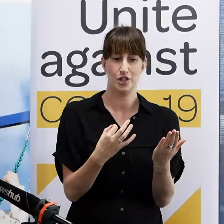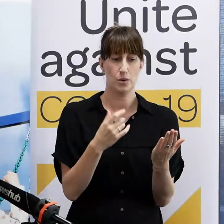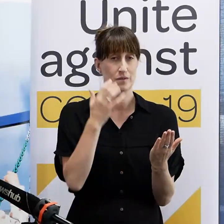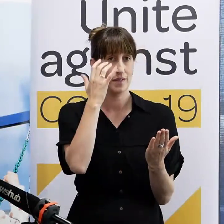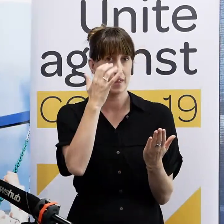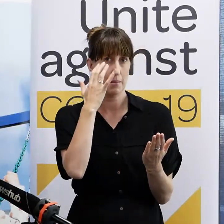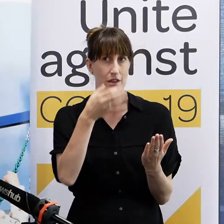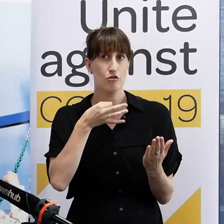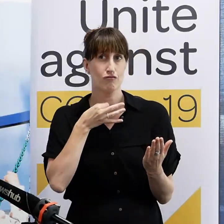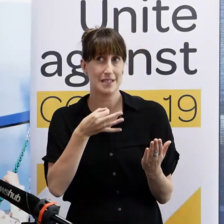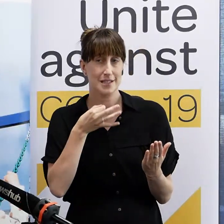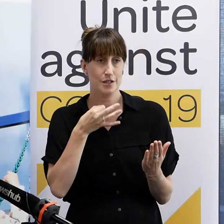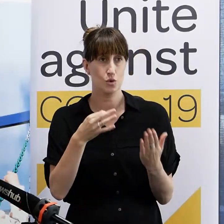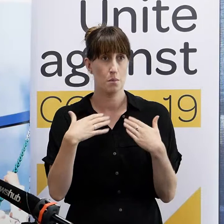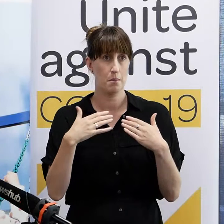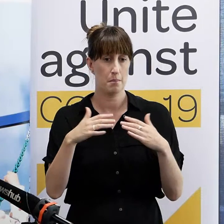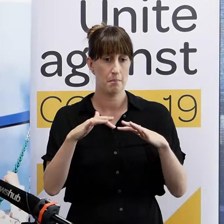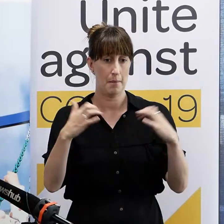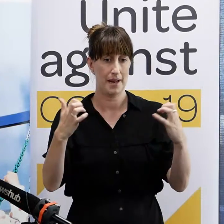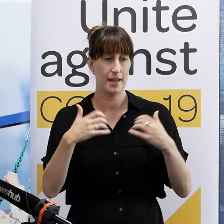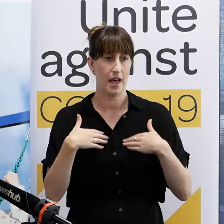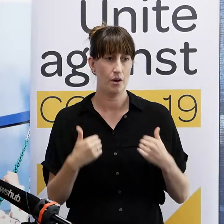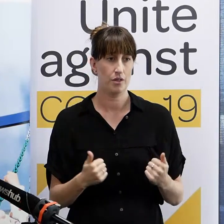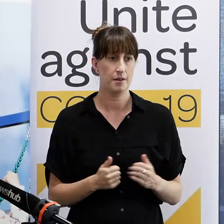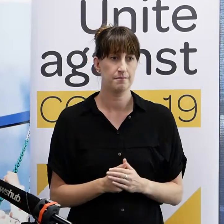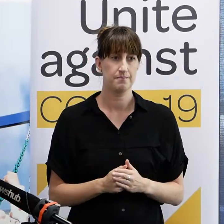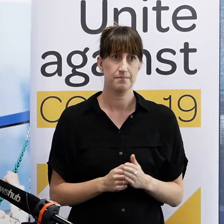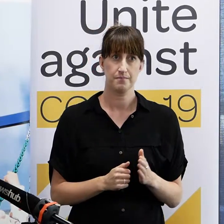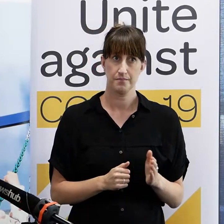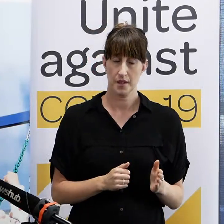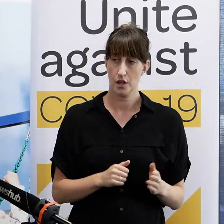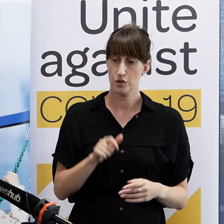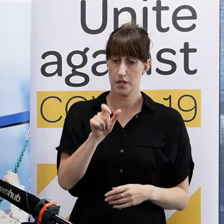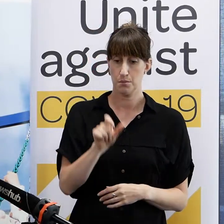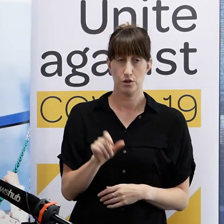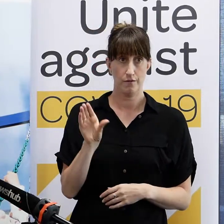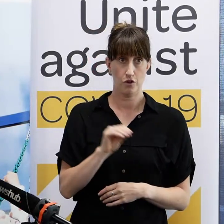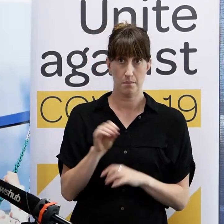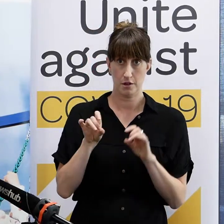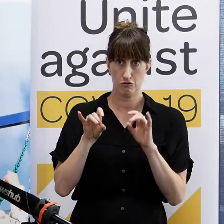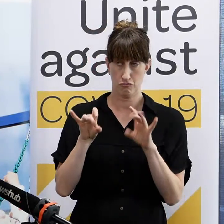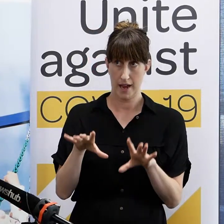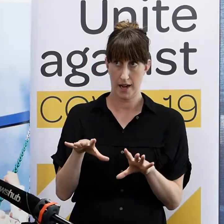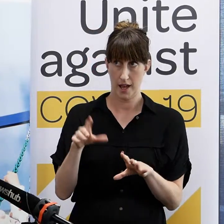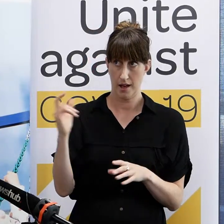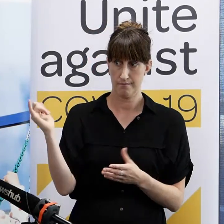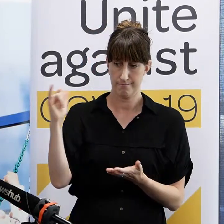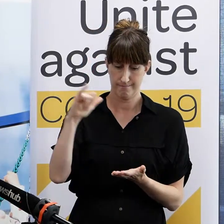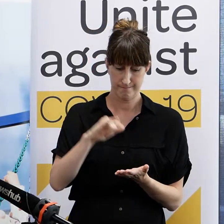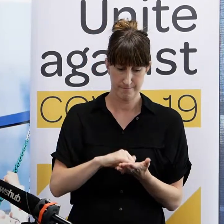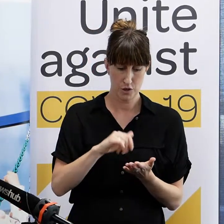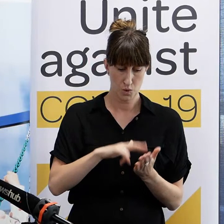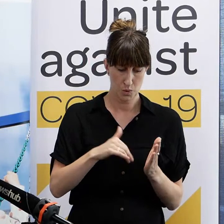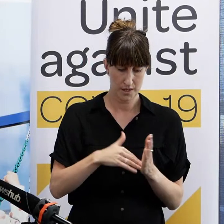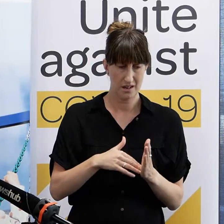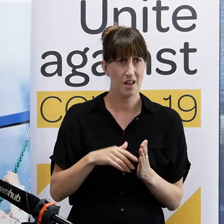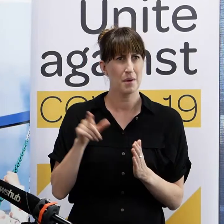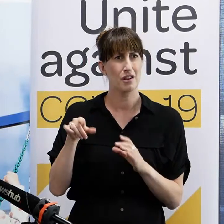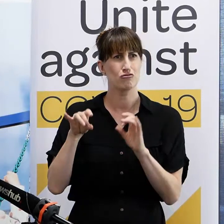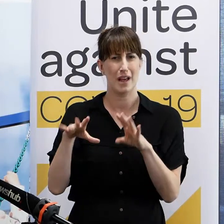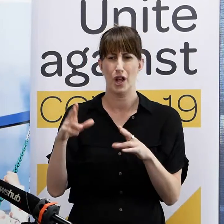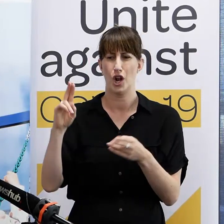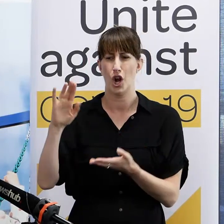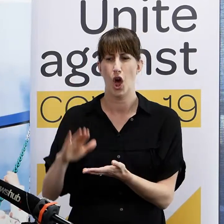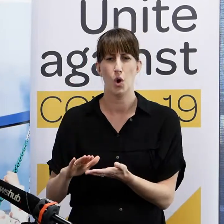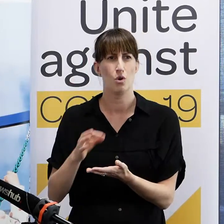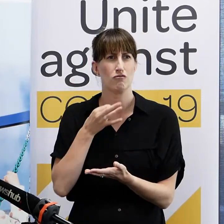that. Specifically though, what was the risk of someone coming from Australia and a country which is considered so low risk that we're about to